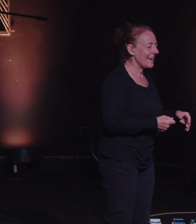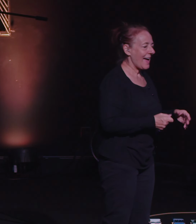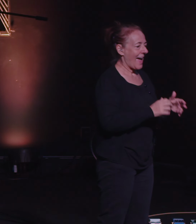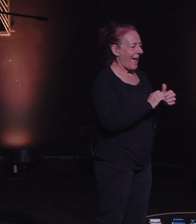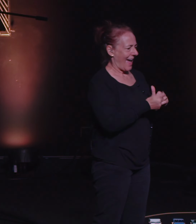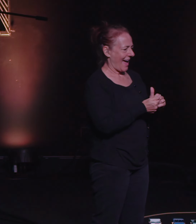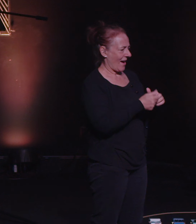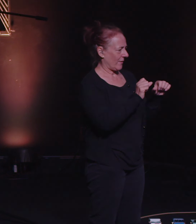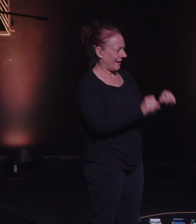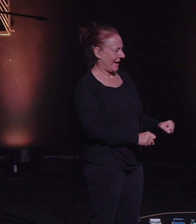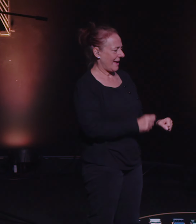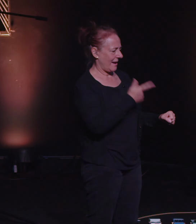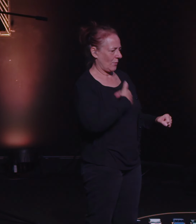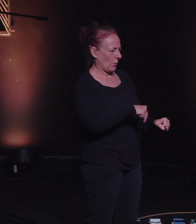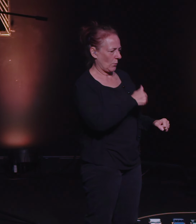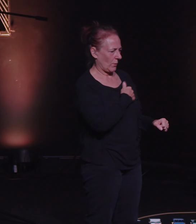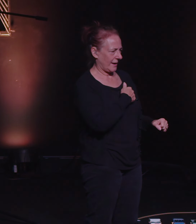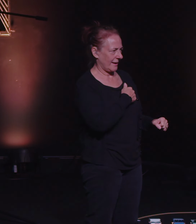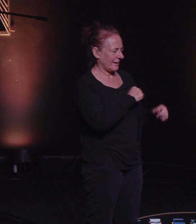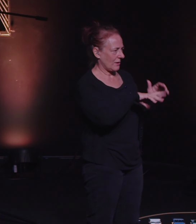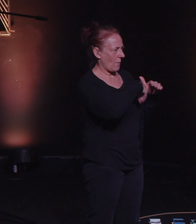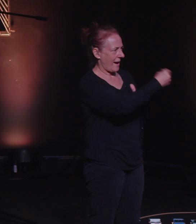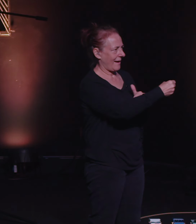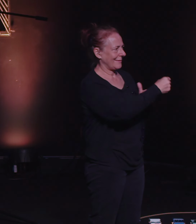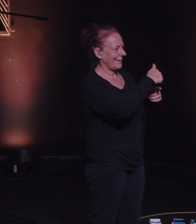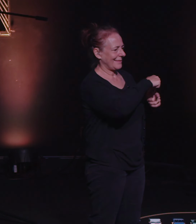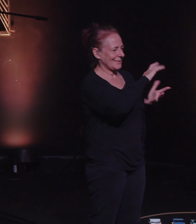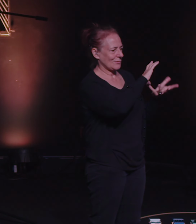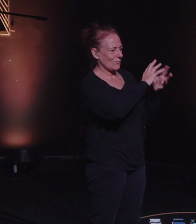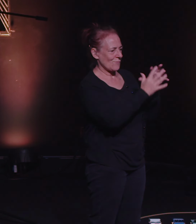How can we go out into this world